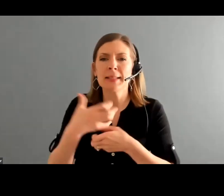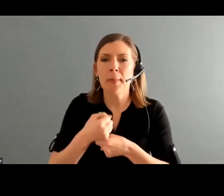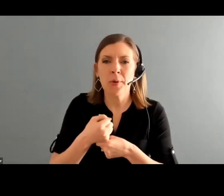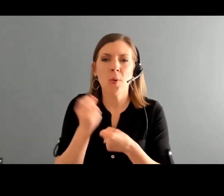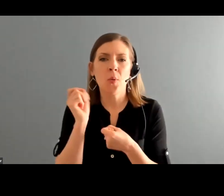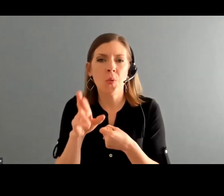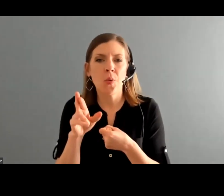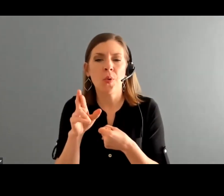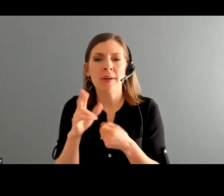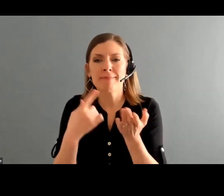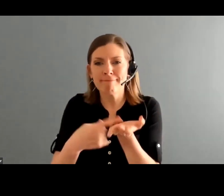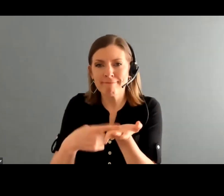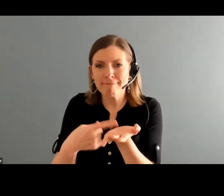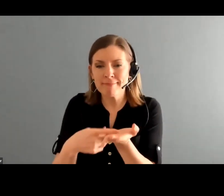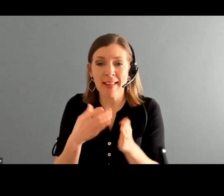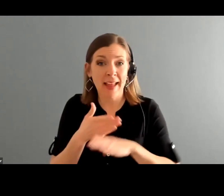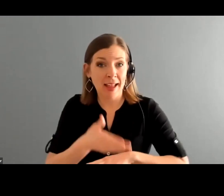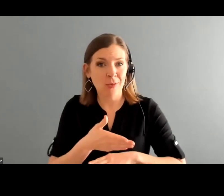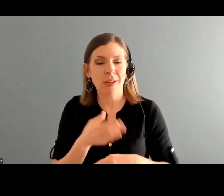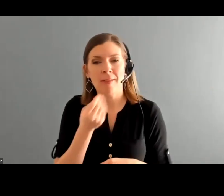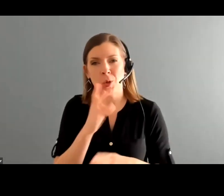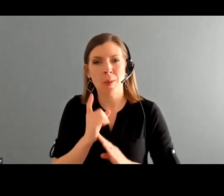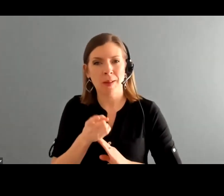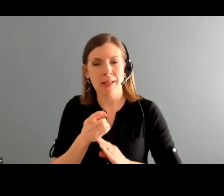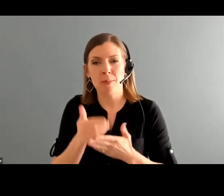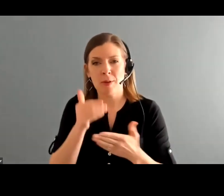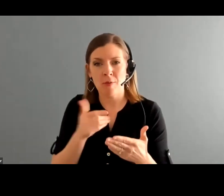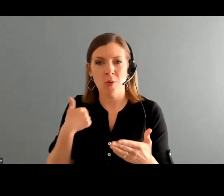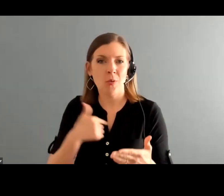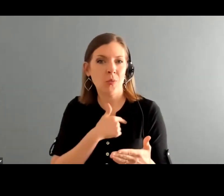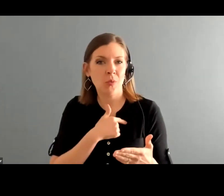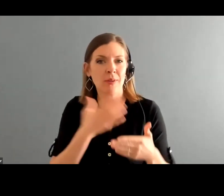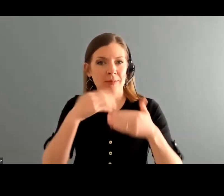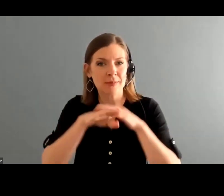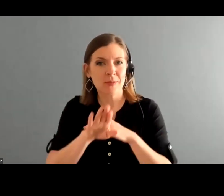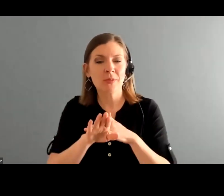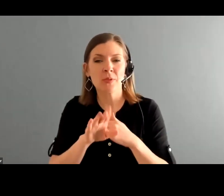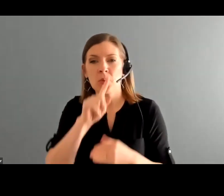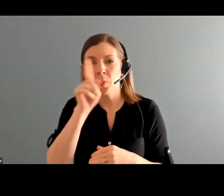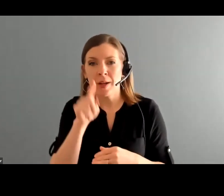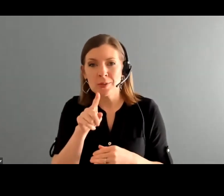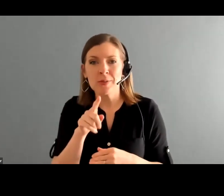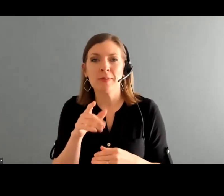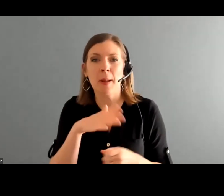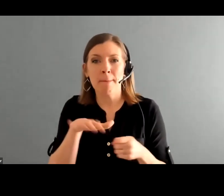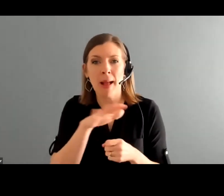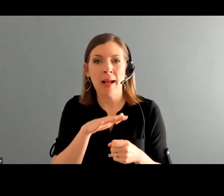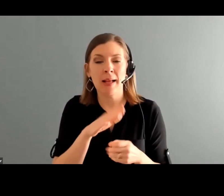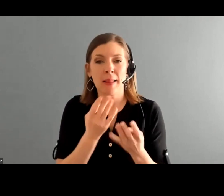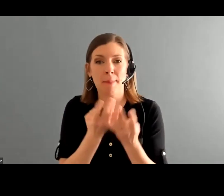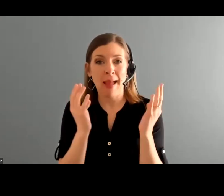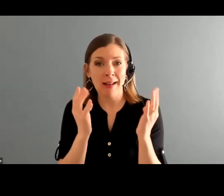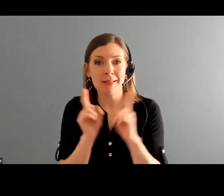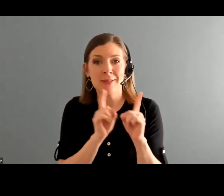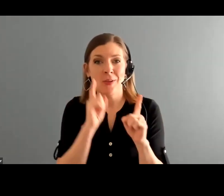or discussion afterwards of a few minutes before we enter into questions among the panelists and also for